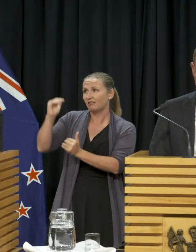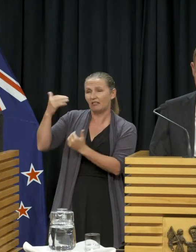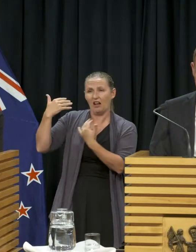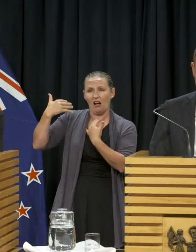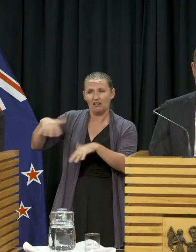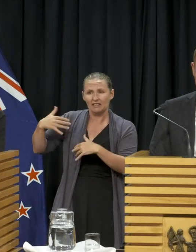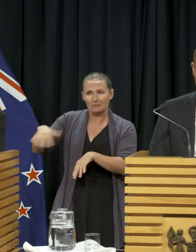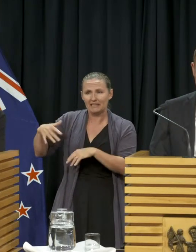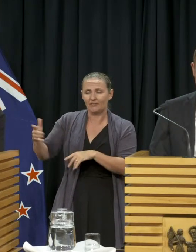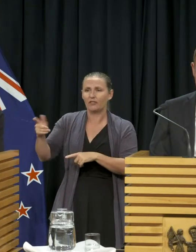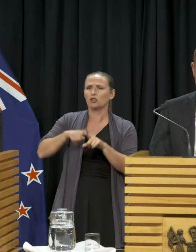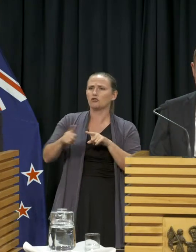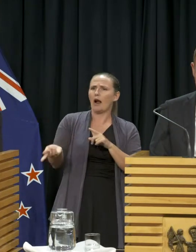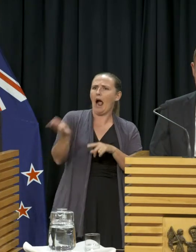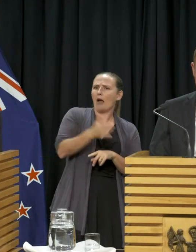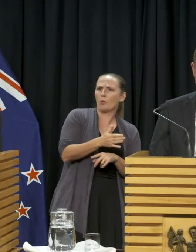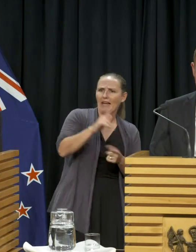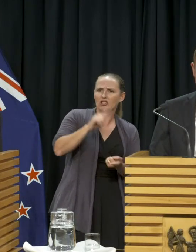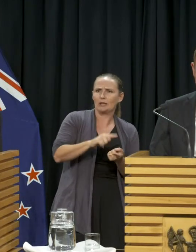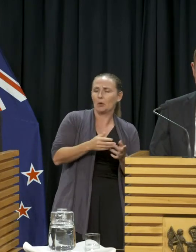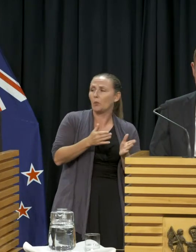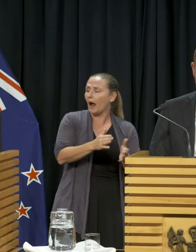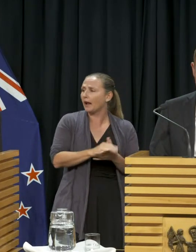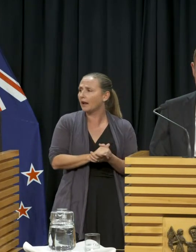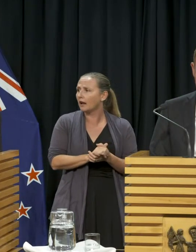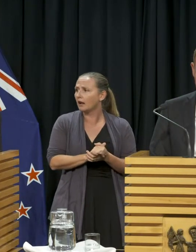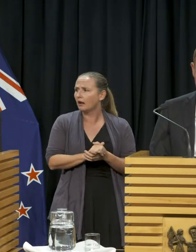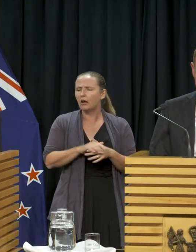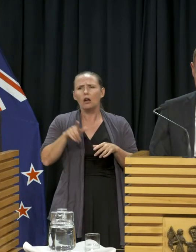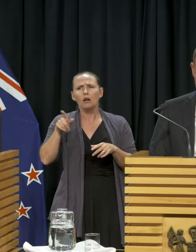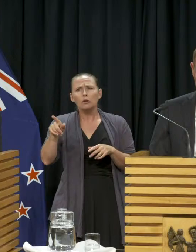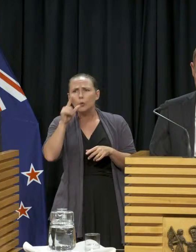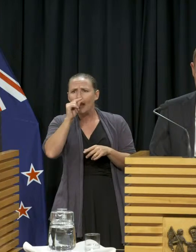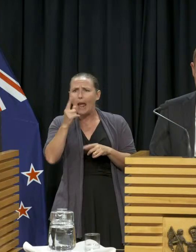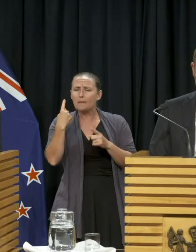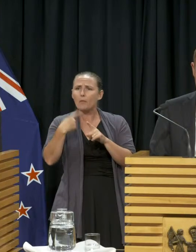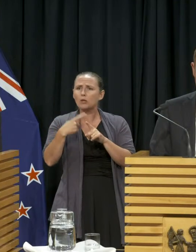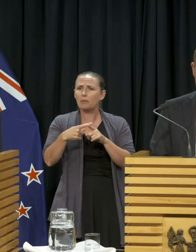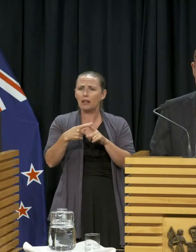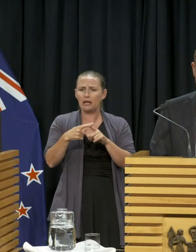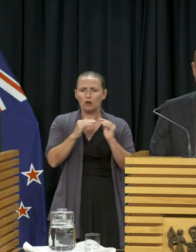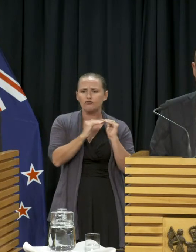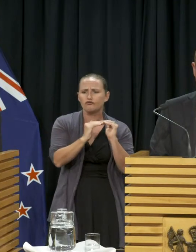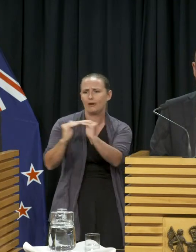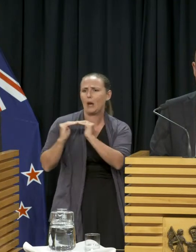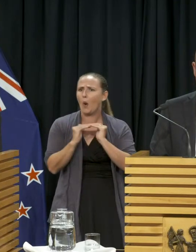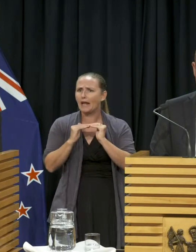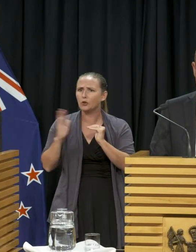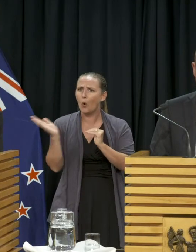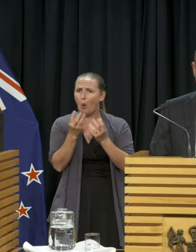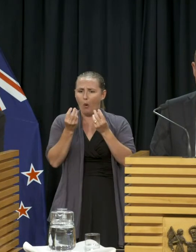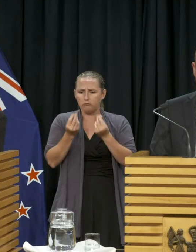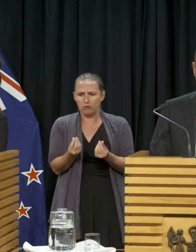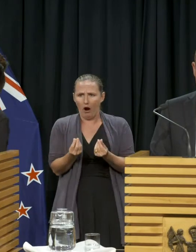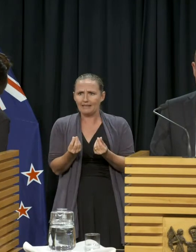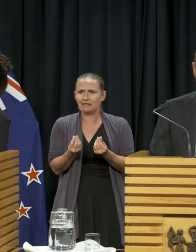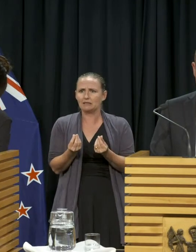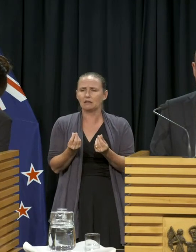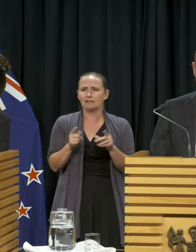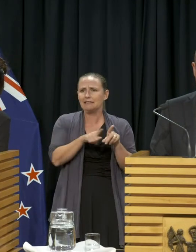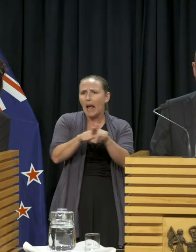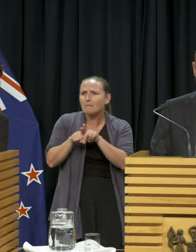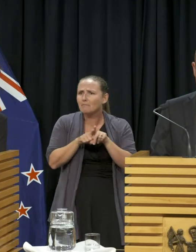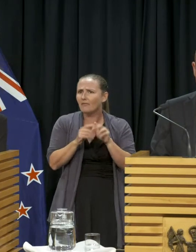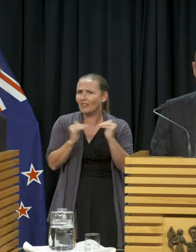changing any of the rules around the way the market's regulated or anything like that to try to prevent the situation where manufacturers are having to cut